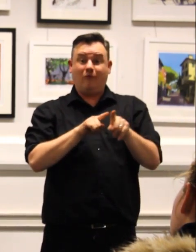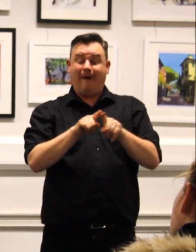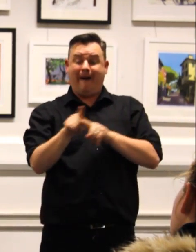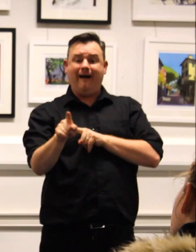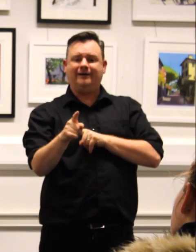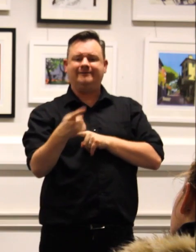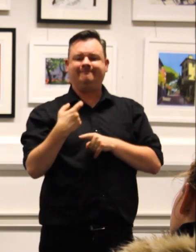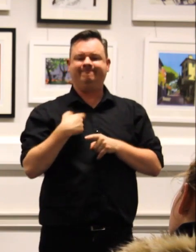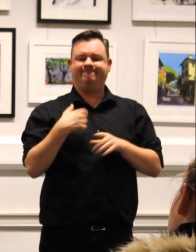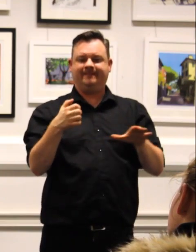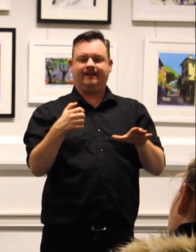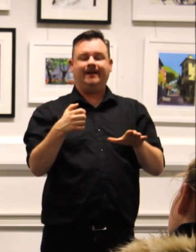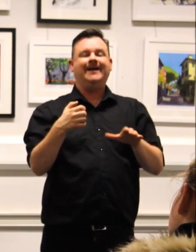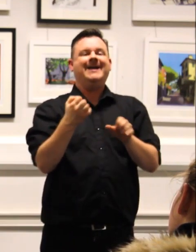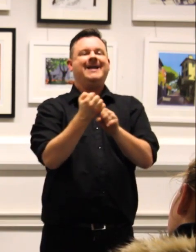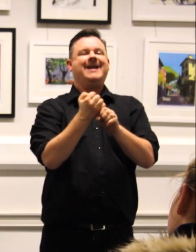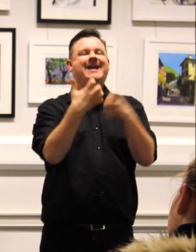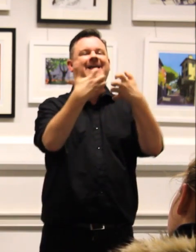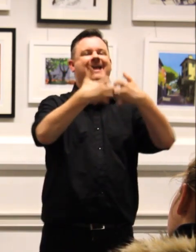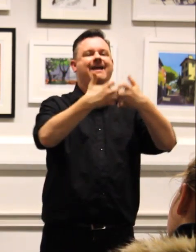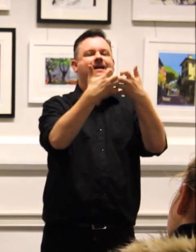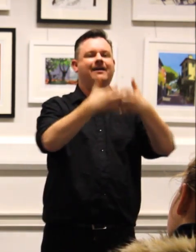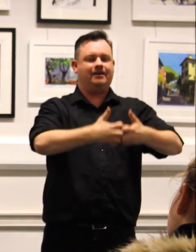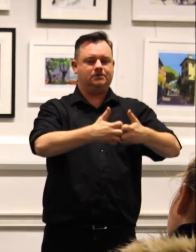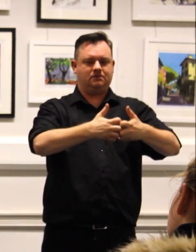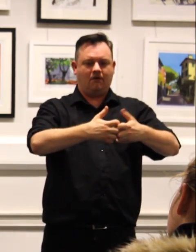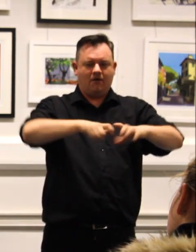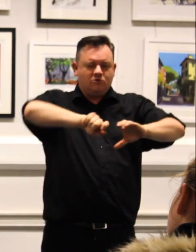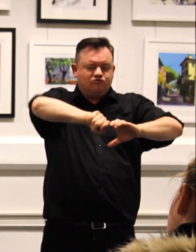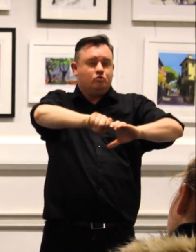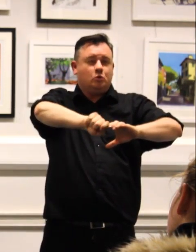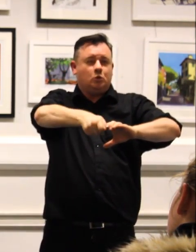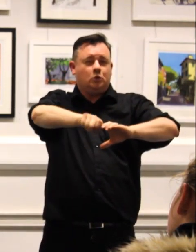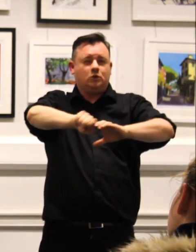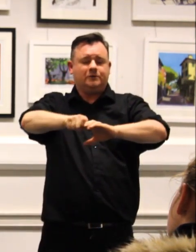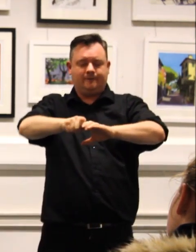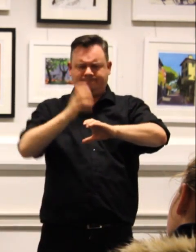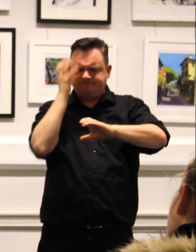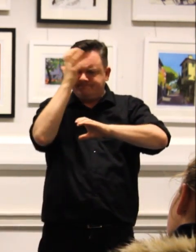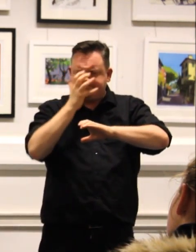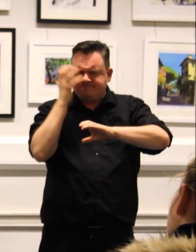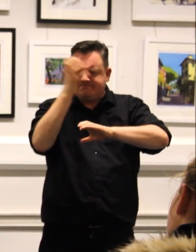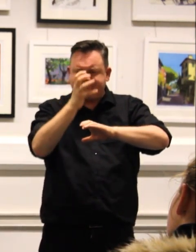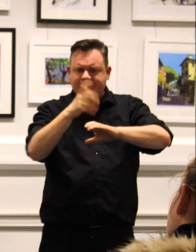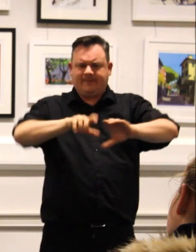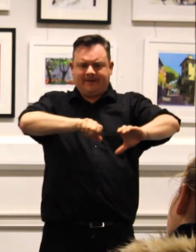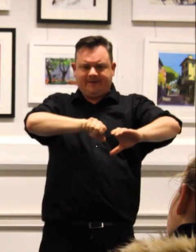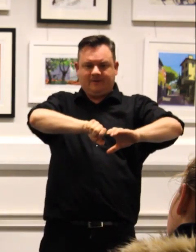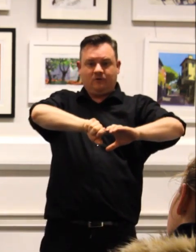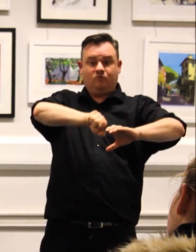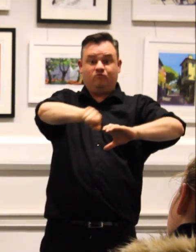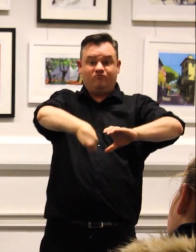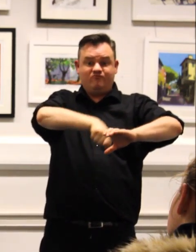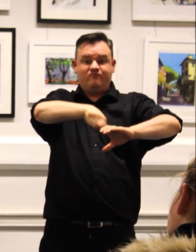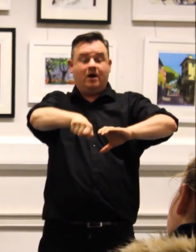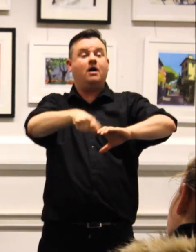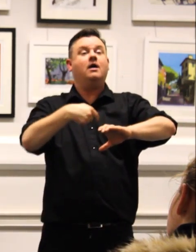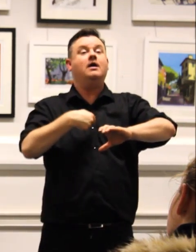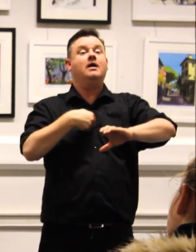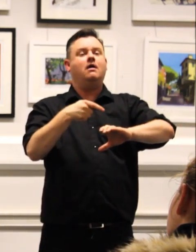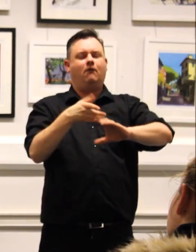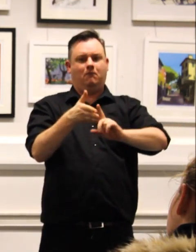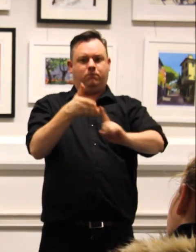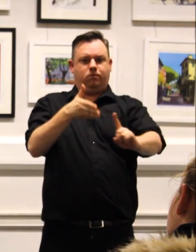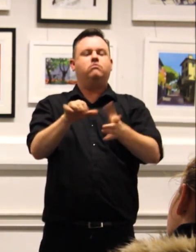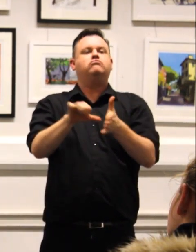brass gears, tightened and loosened screws, worried at the crank. He recognised the problem